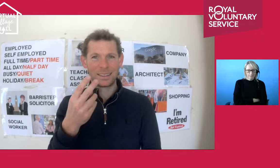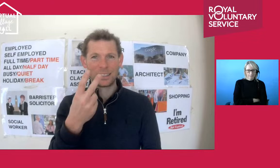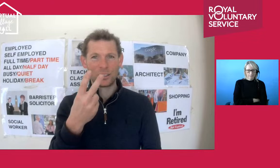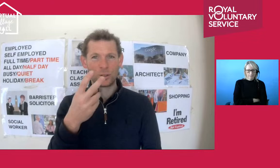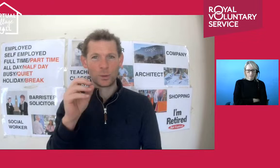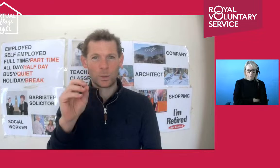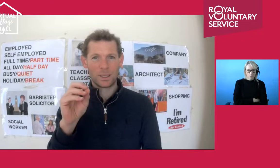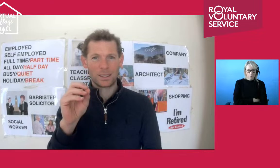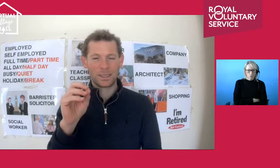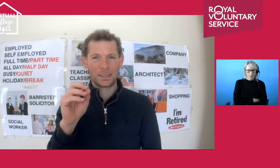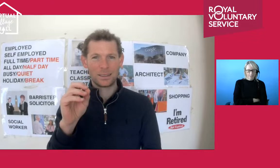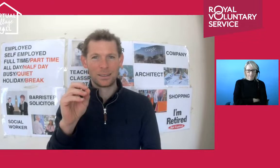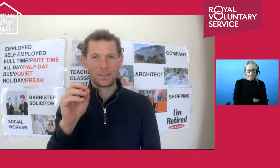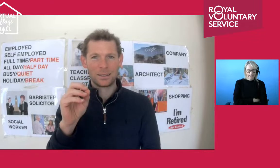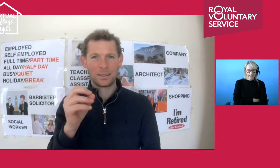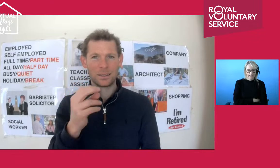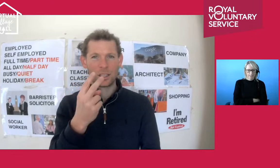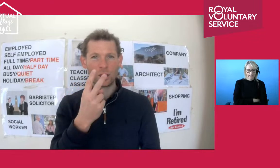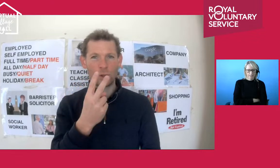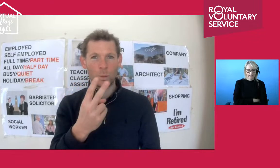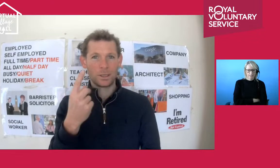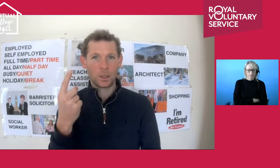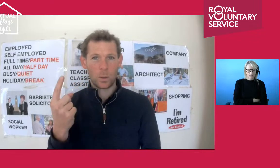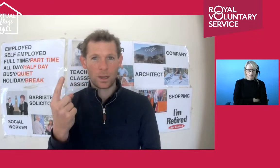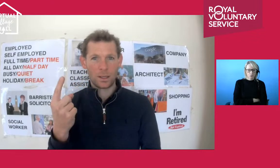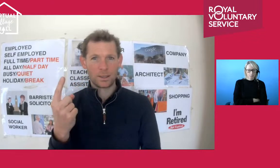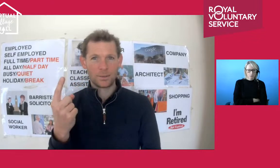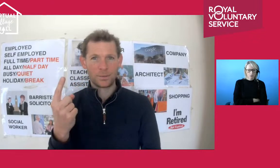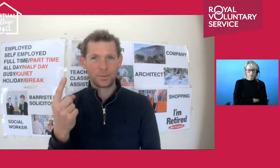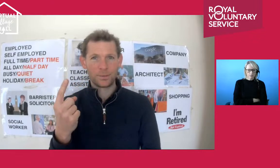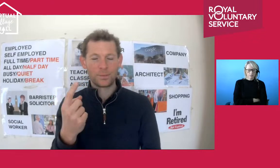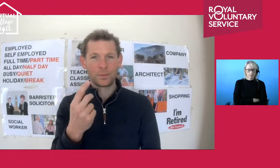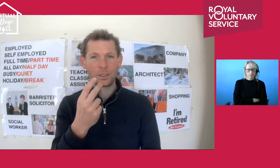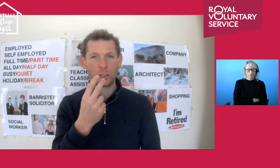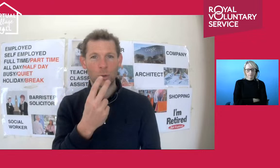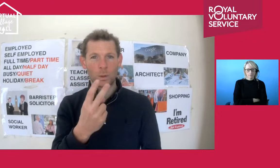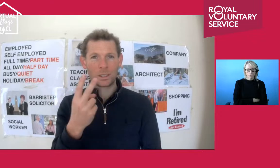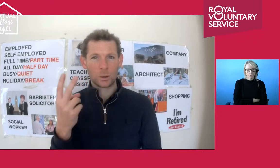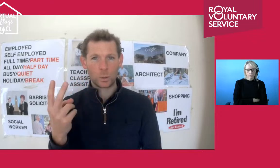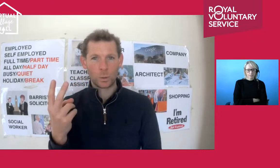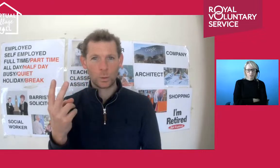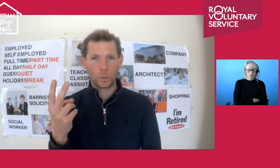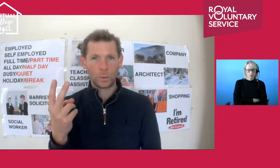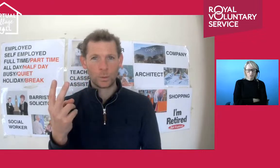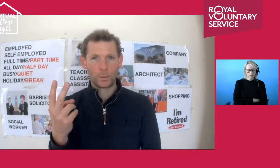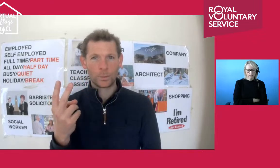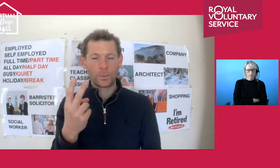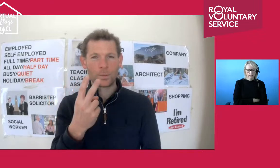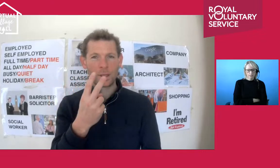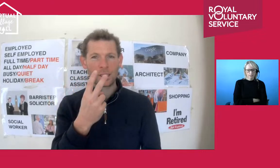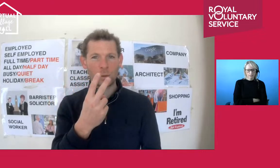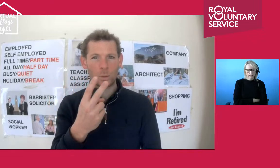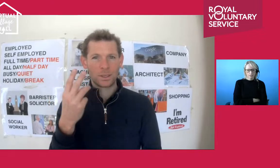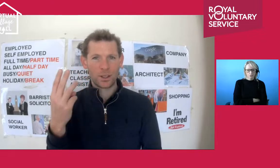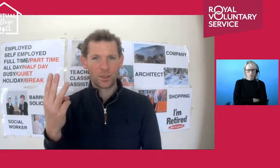19, 20, 21, 22,